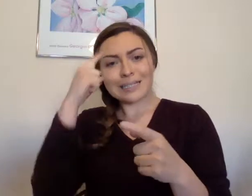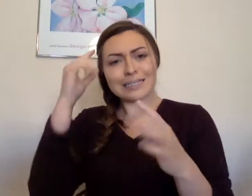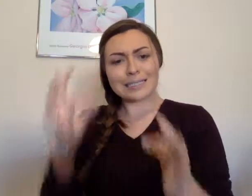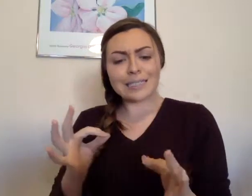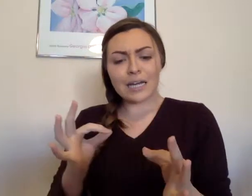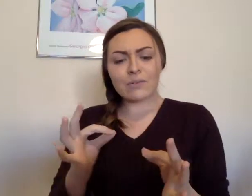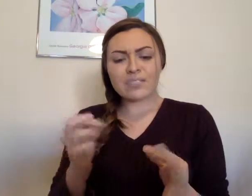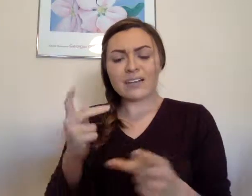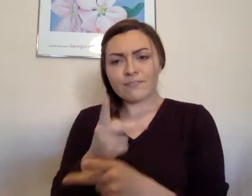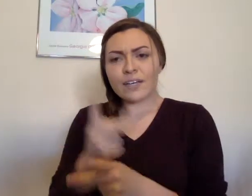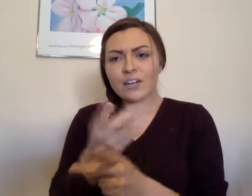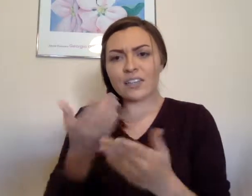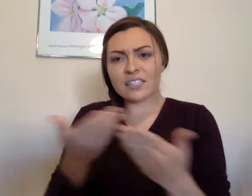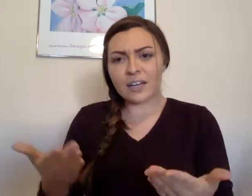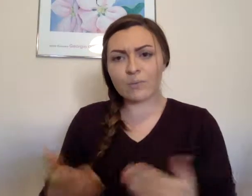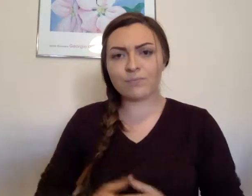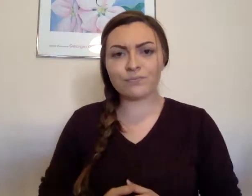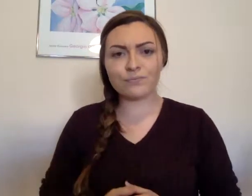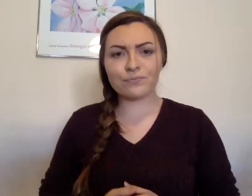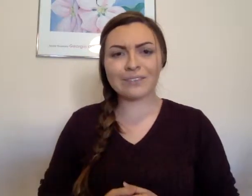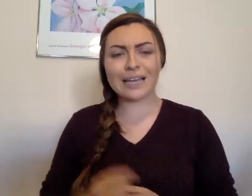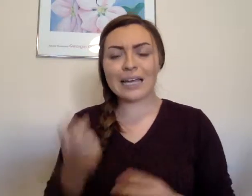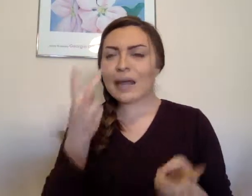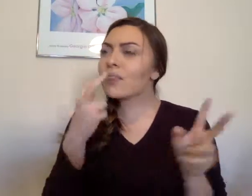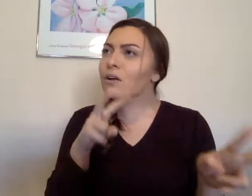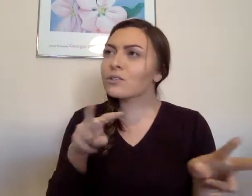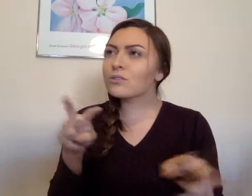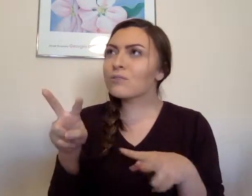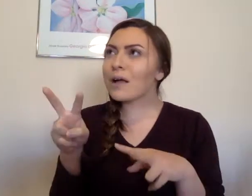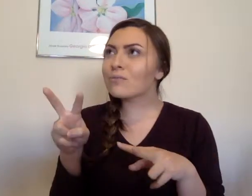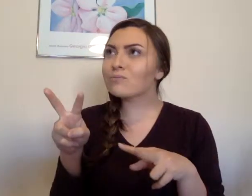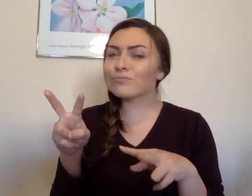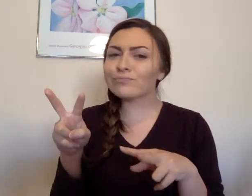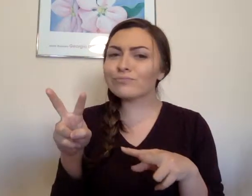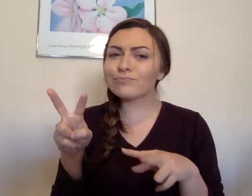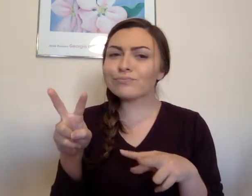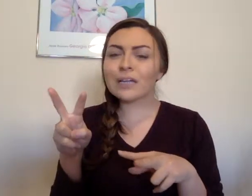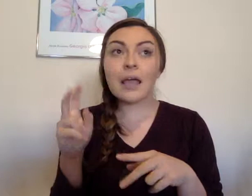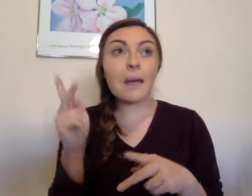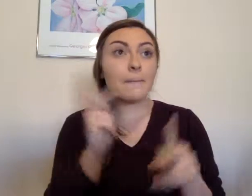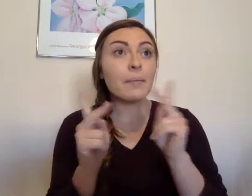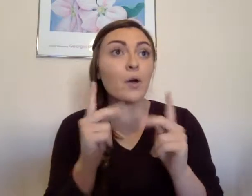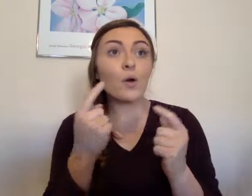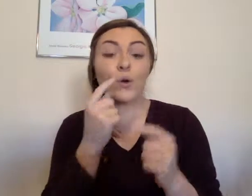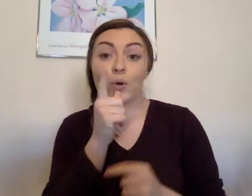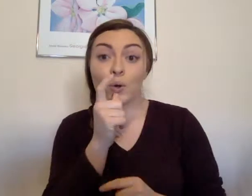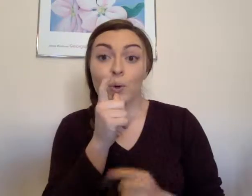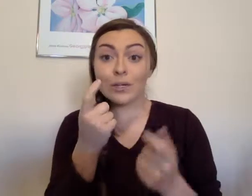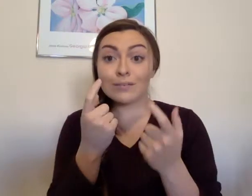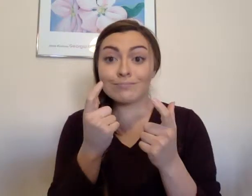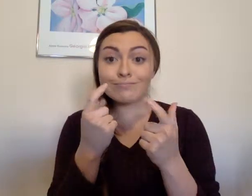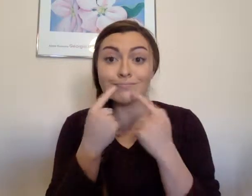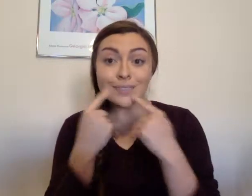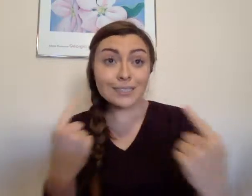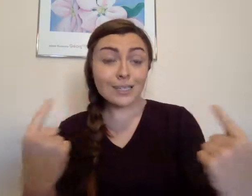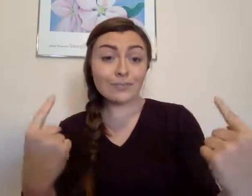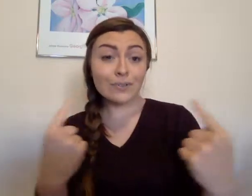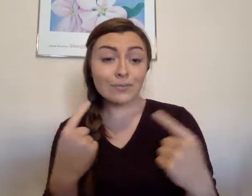figure this out. And I looked around me at people who were successful. I looked at celebrities. I looked at